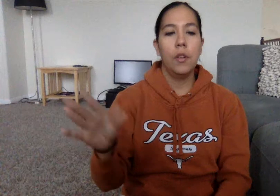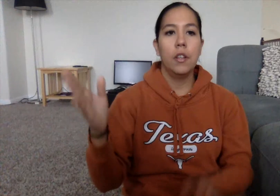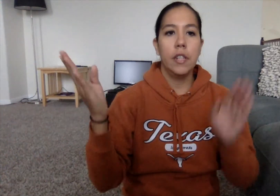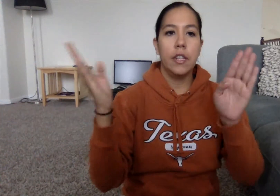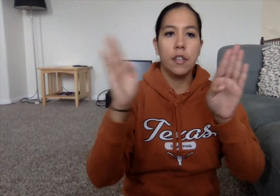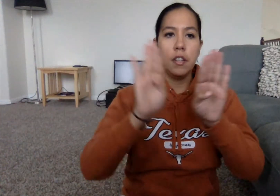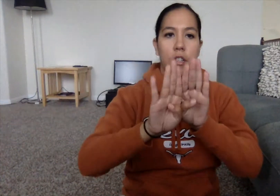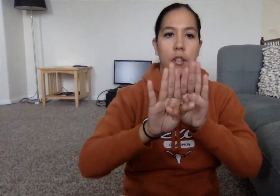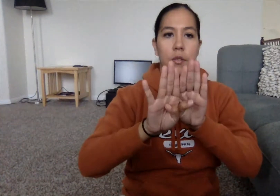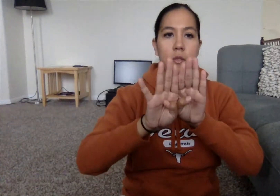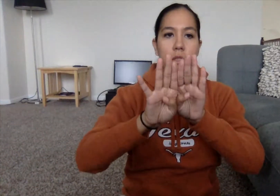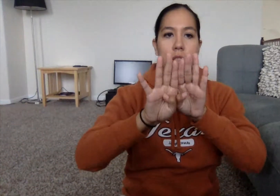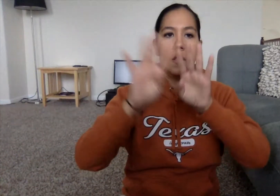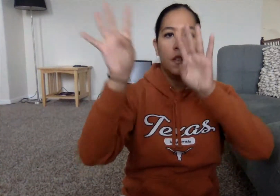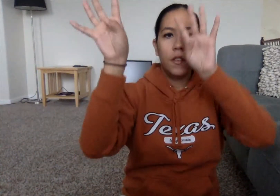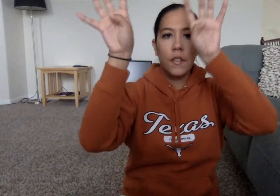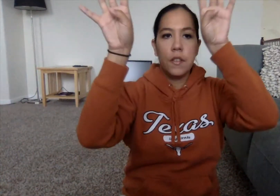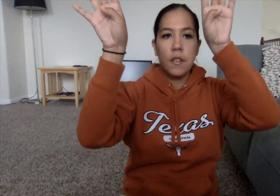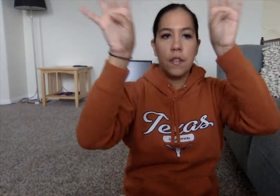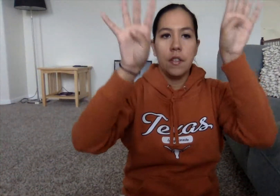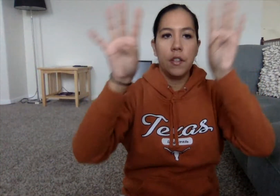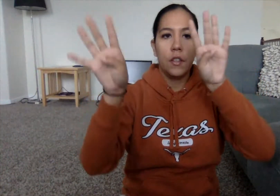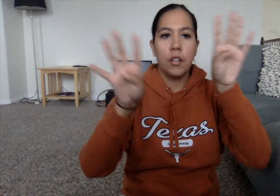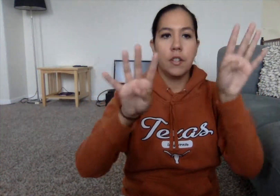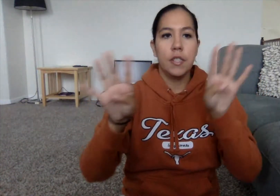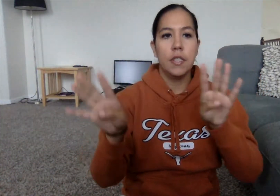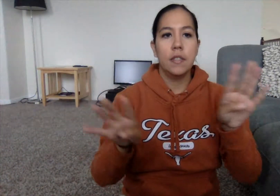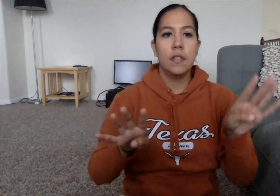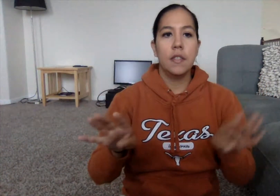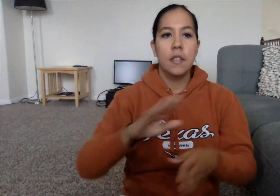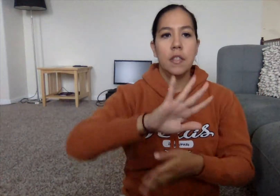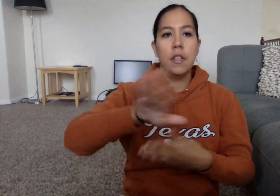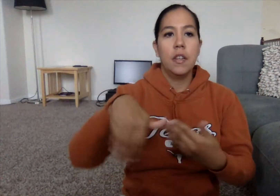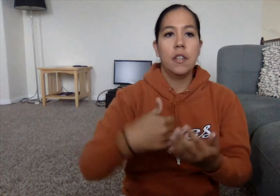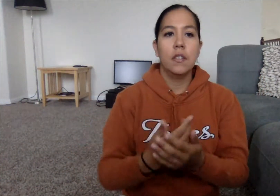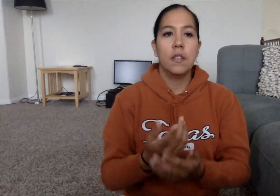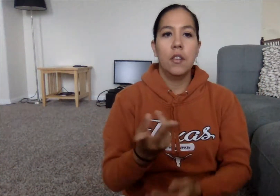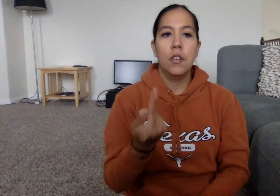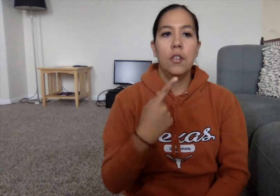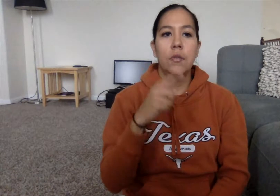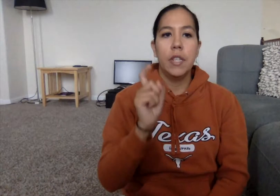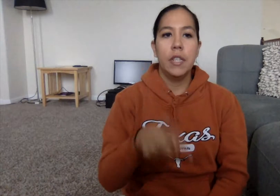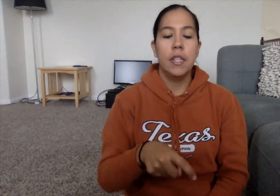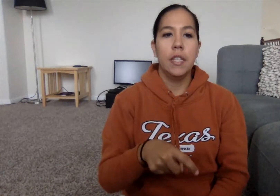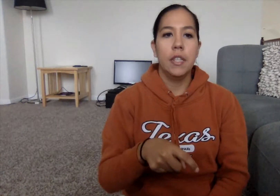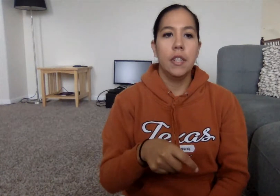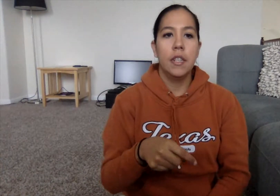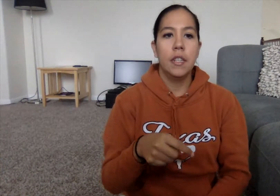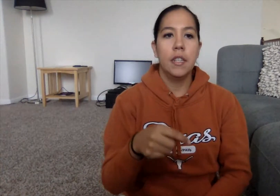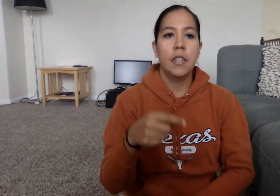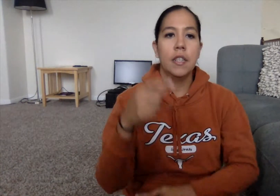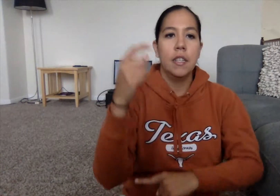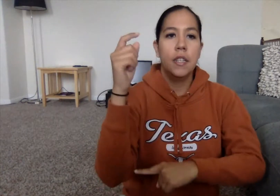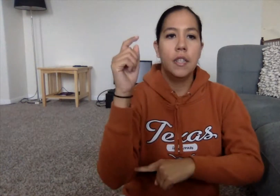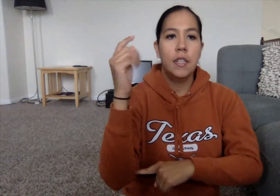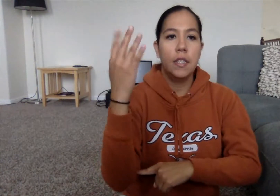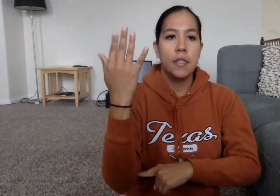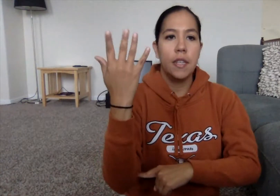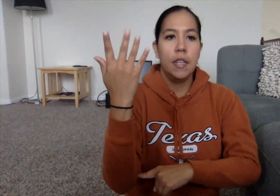on and close the curtains, because all we need is